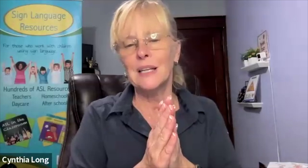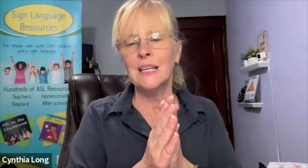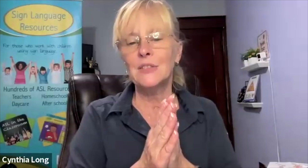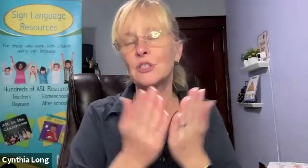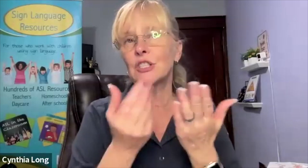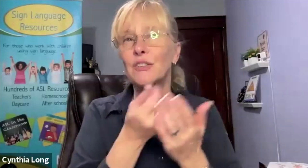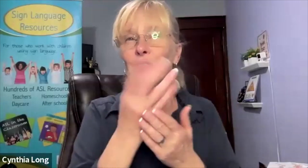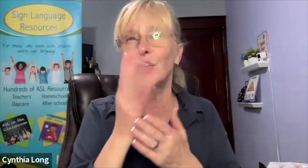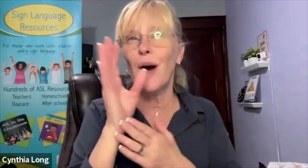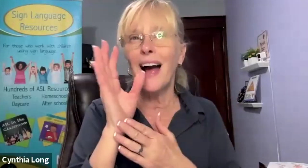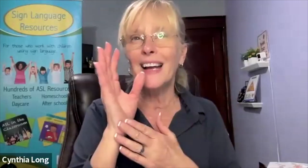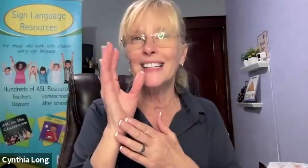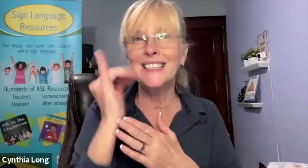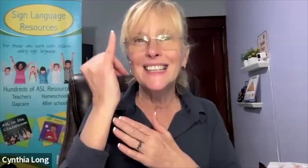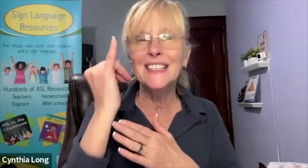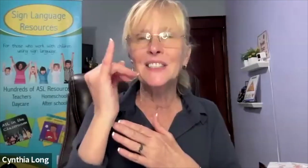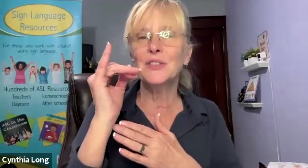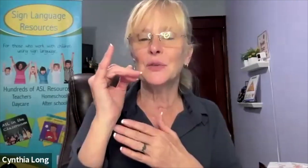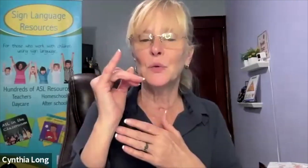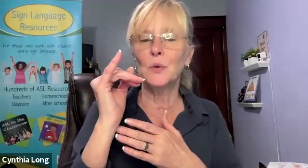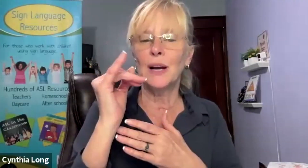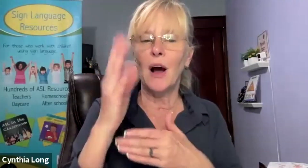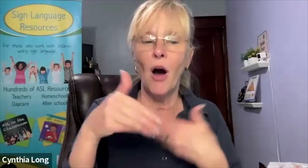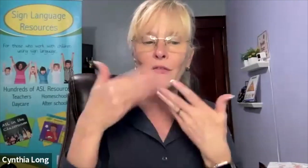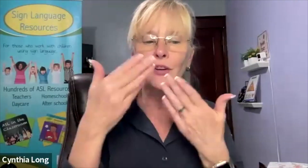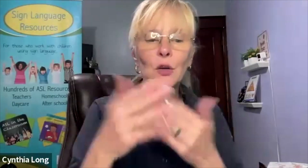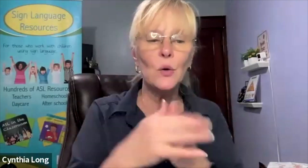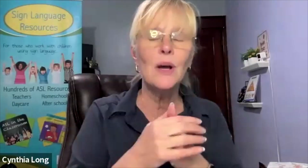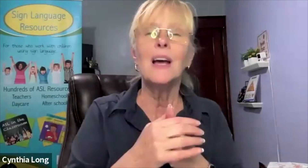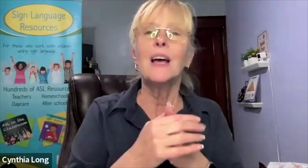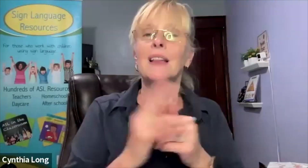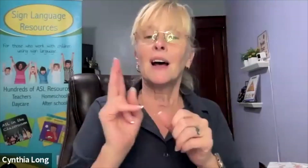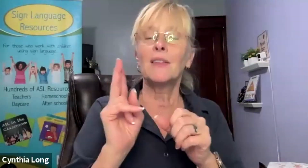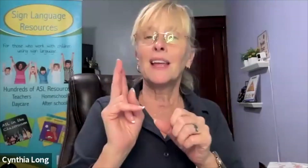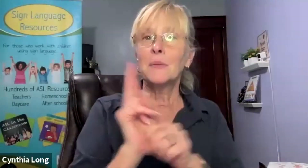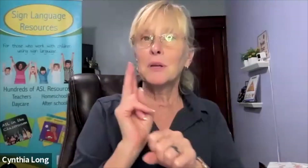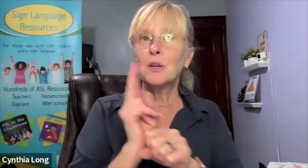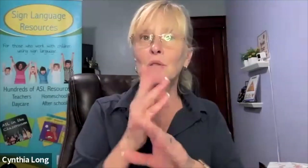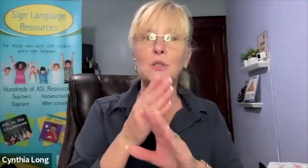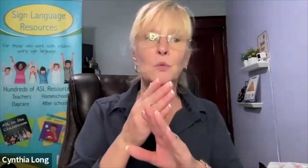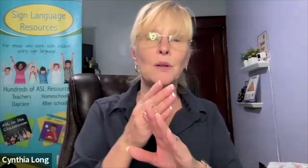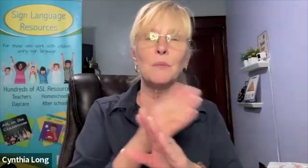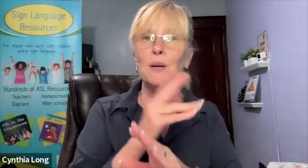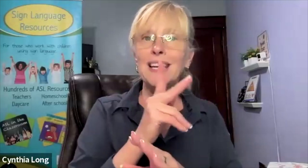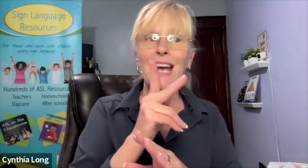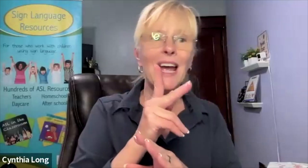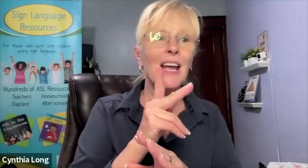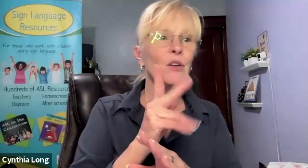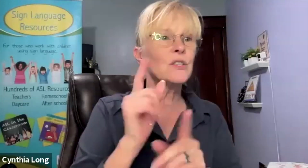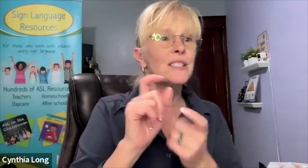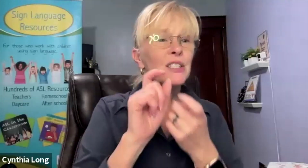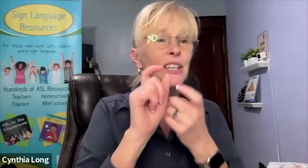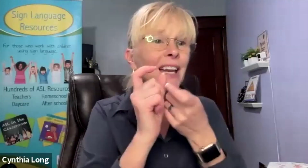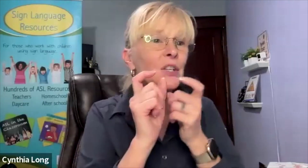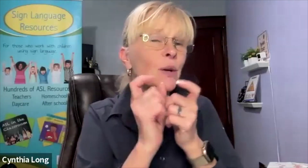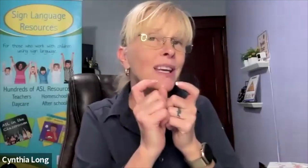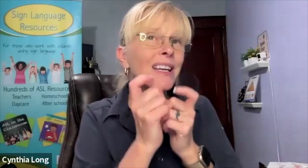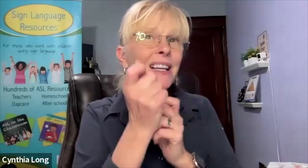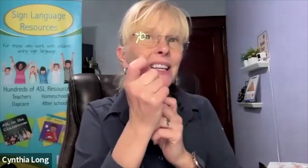these are just a few ideas to offer you. They can be used with pre-K. You just kind of tweak it a little